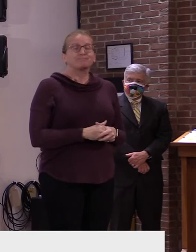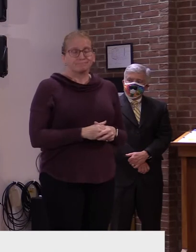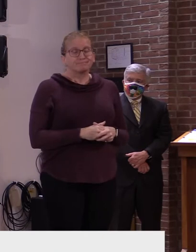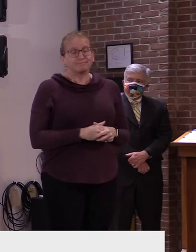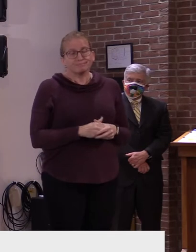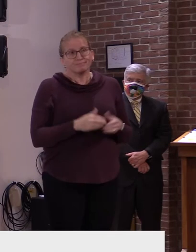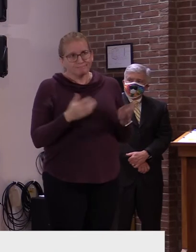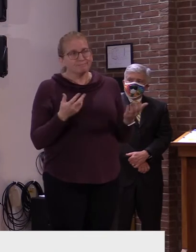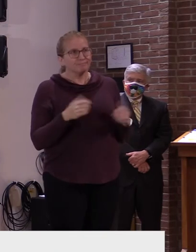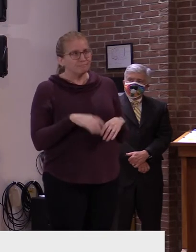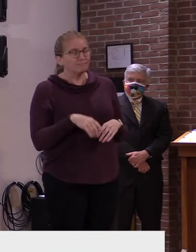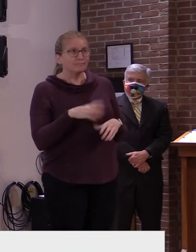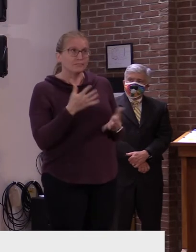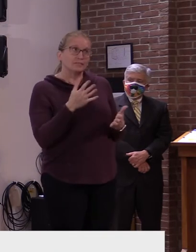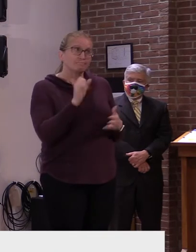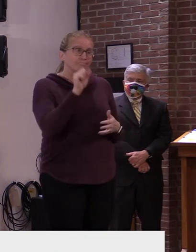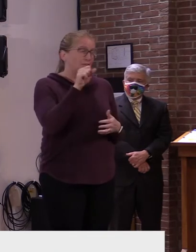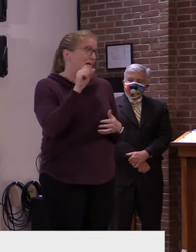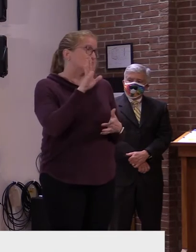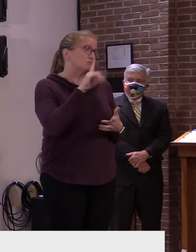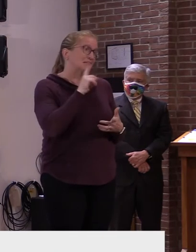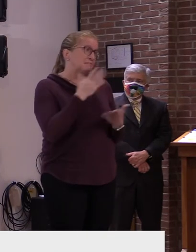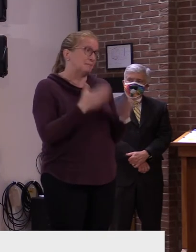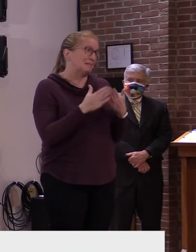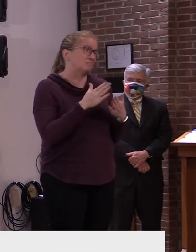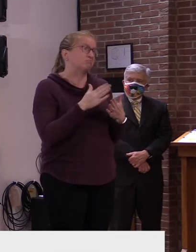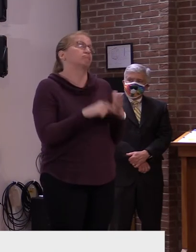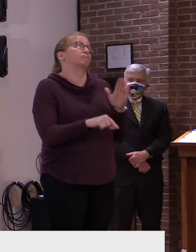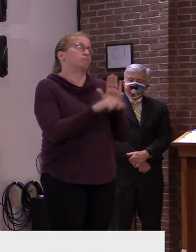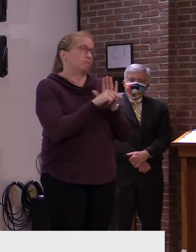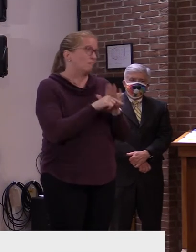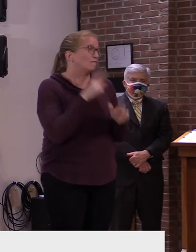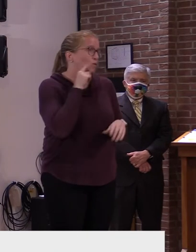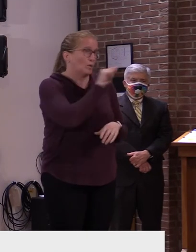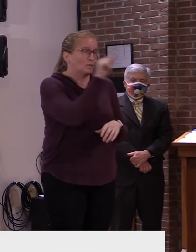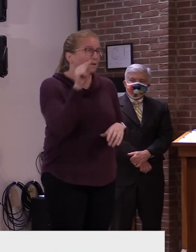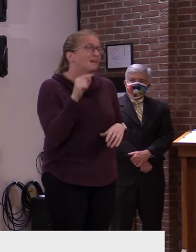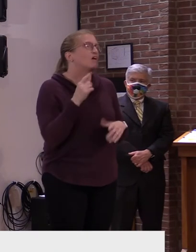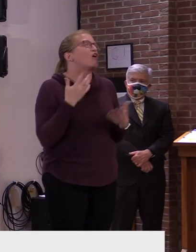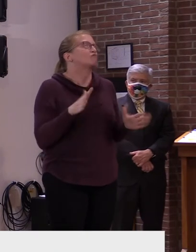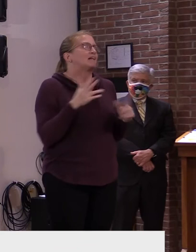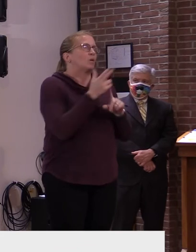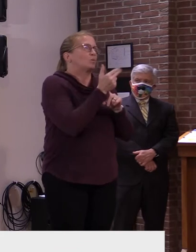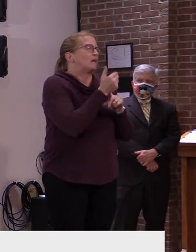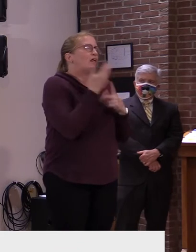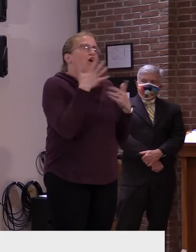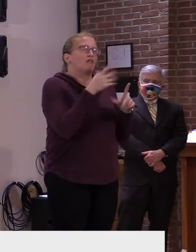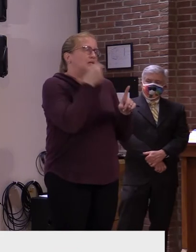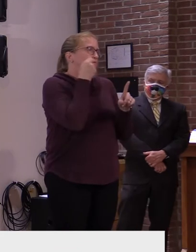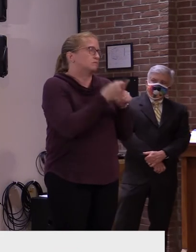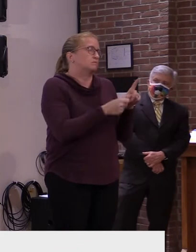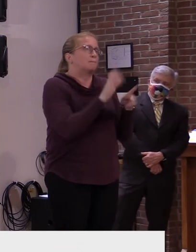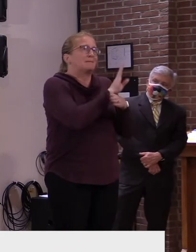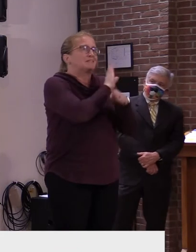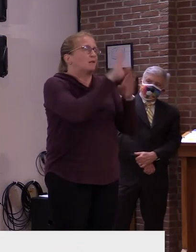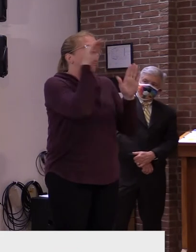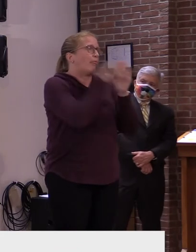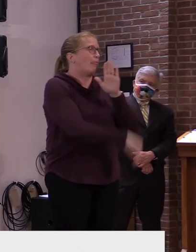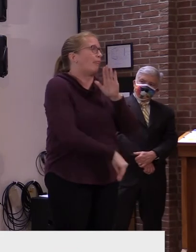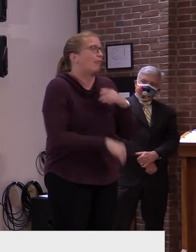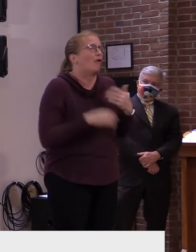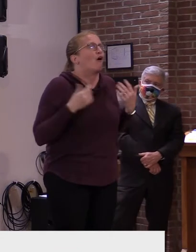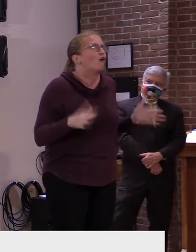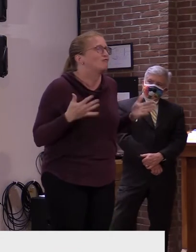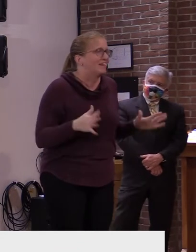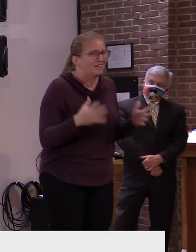obviously the hospitality sector has been devastated uh by the virus and the economic